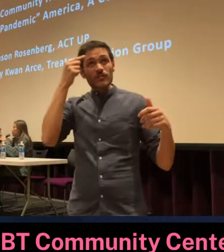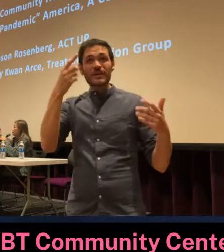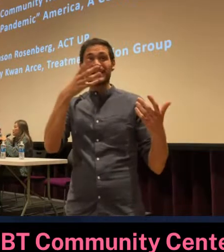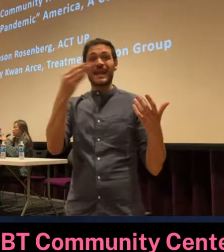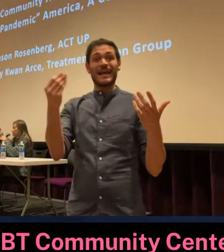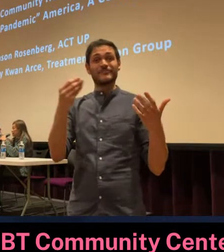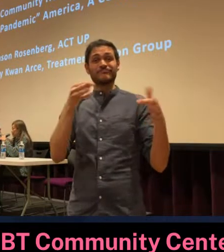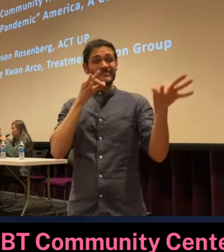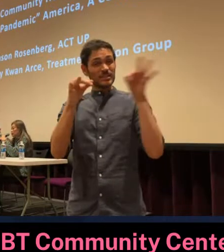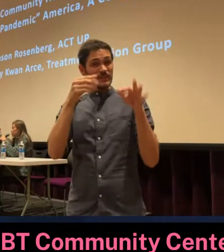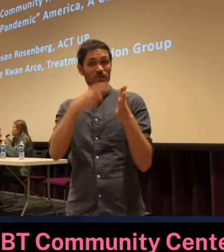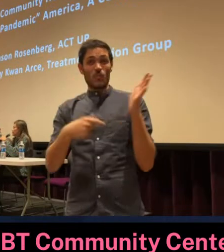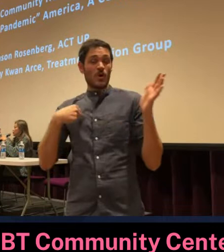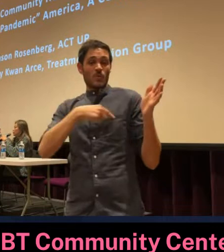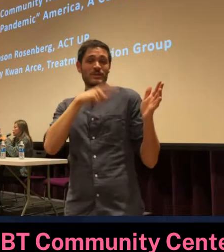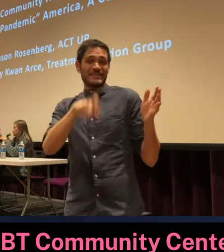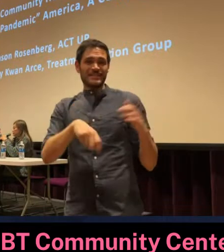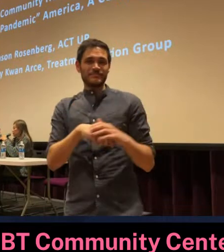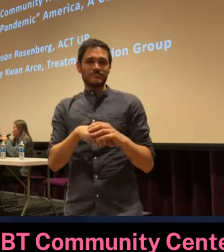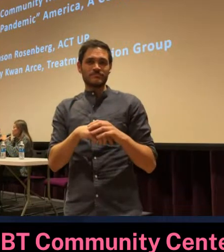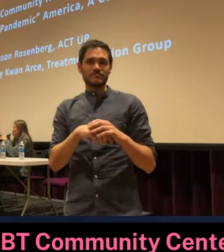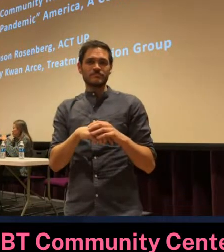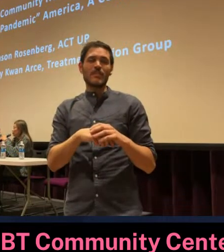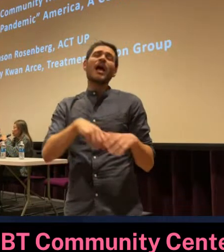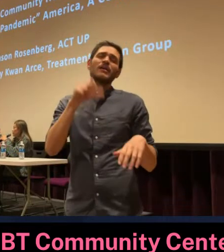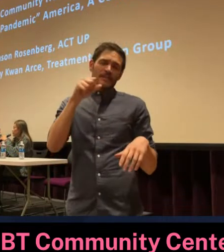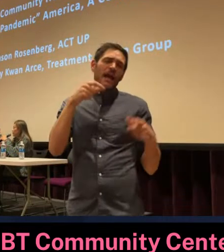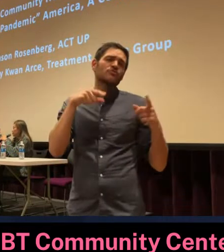for the fair, but the rest of the year,